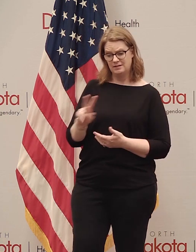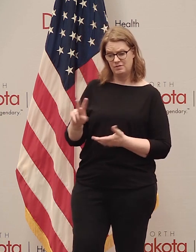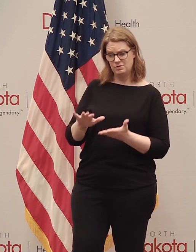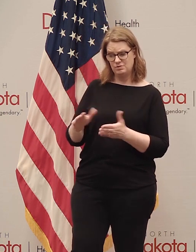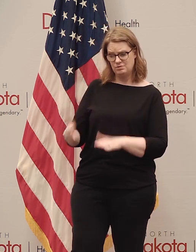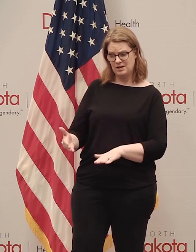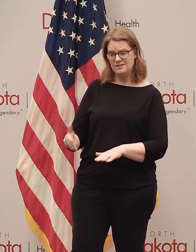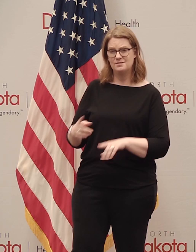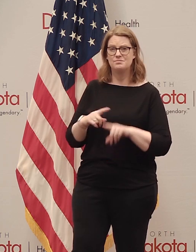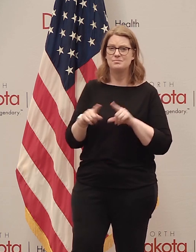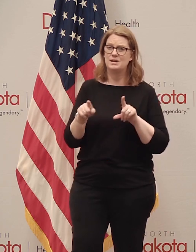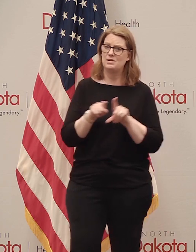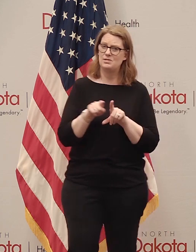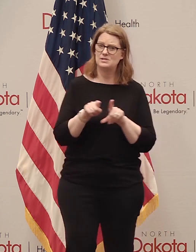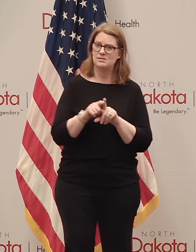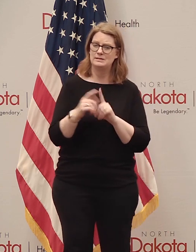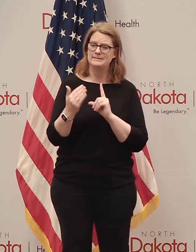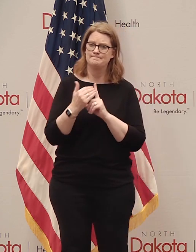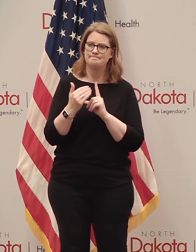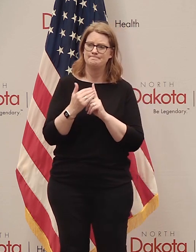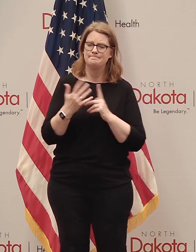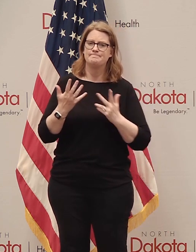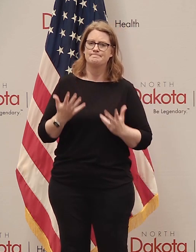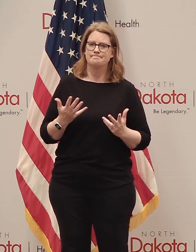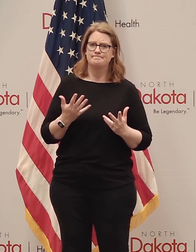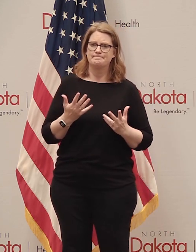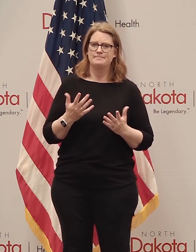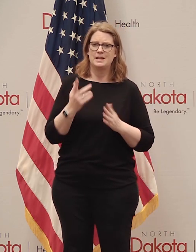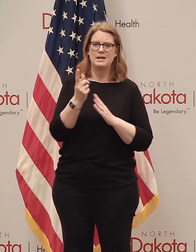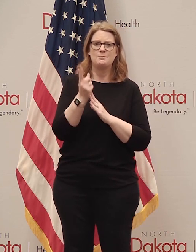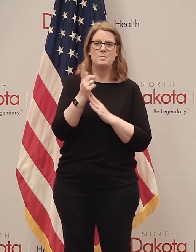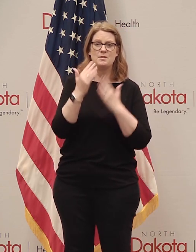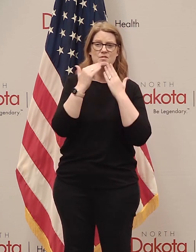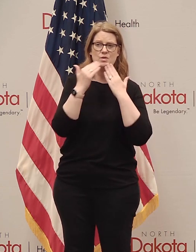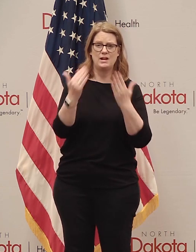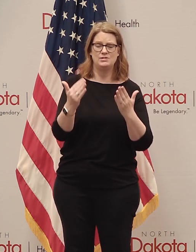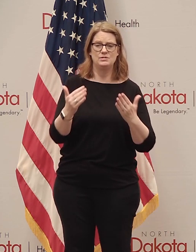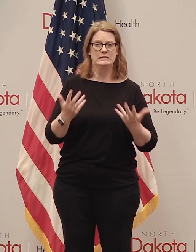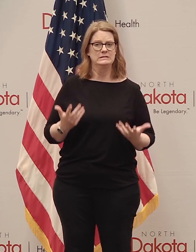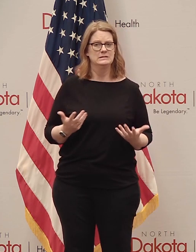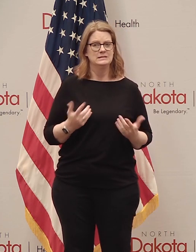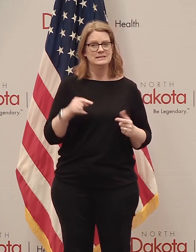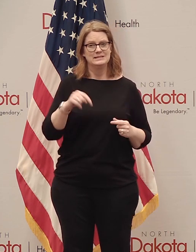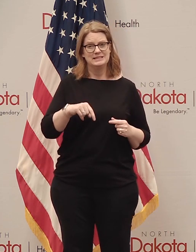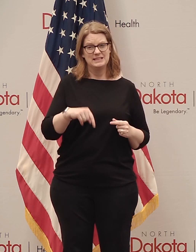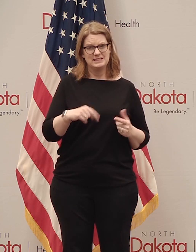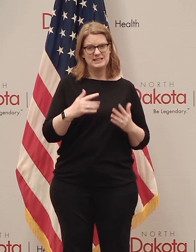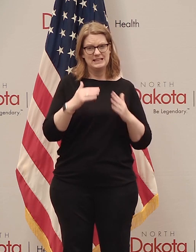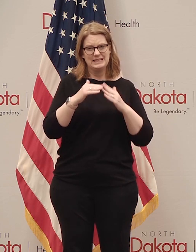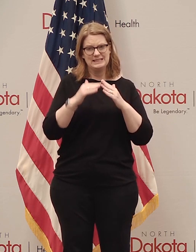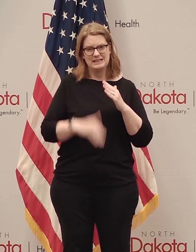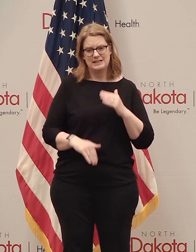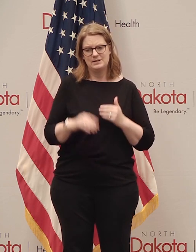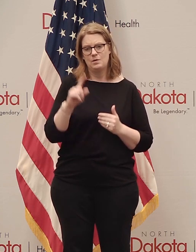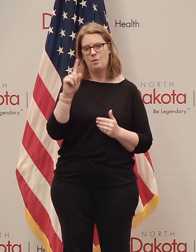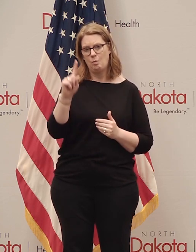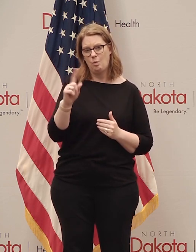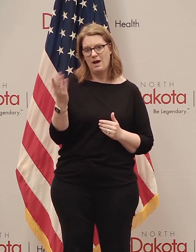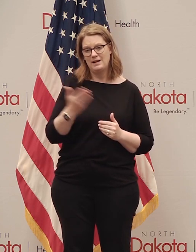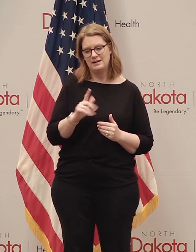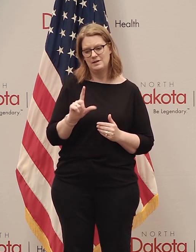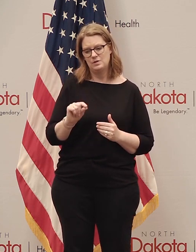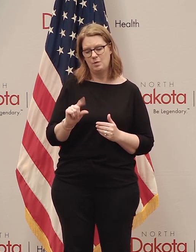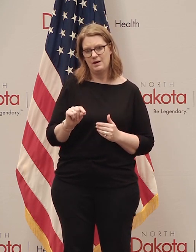also be reminded in a moment of gratitude that here in North Dakota that this is less than 1/20th